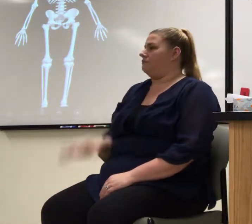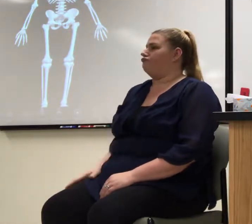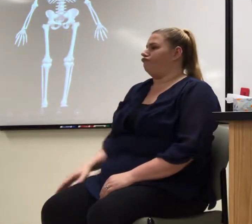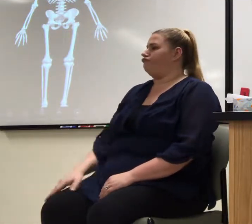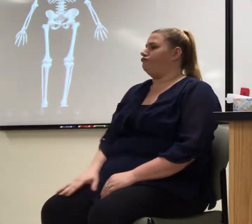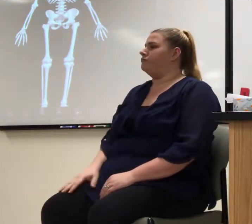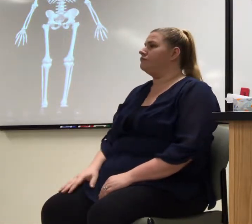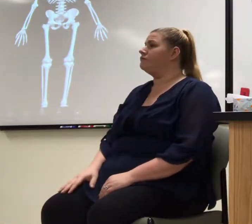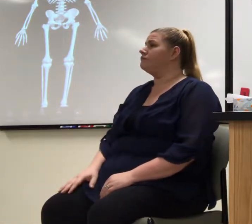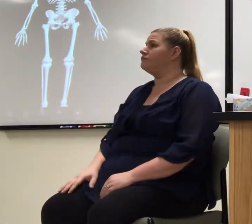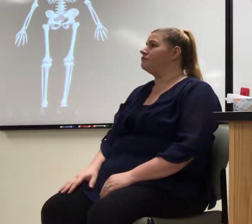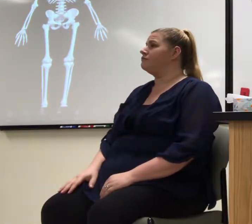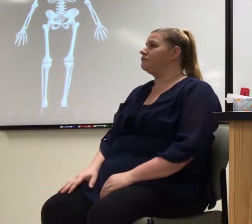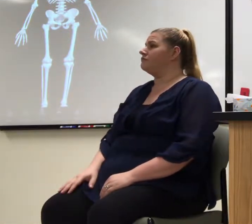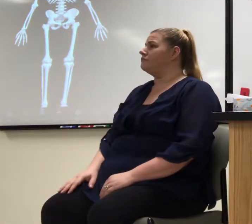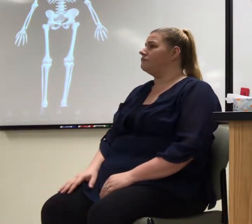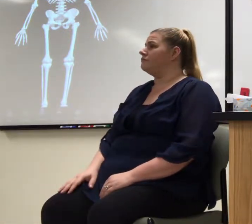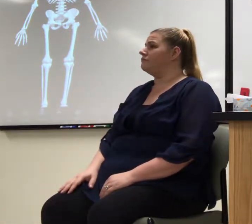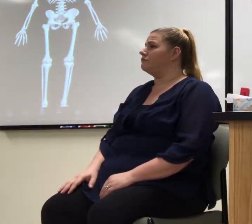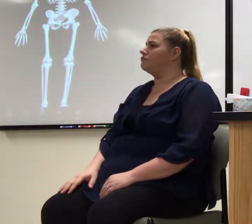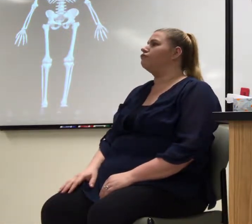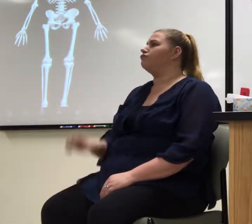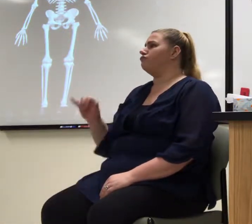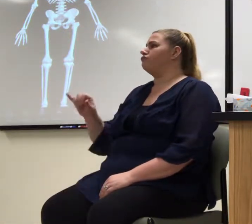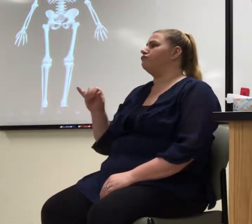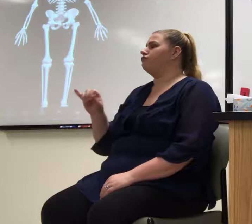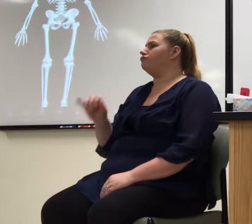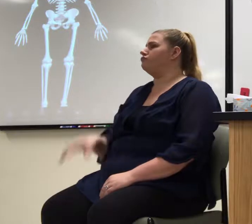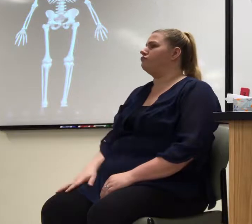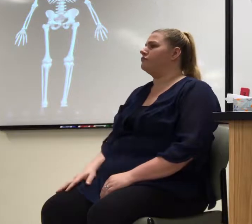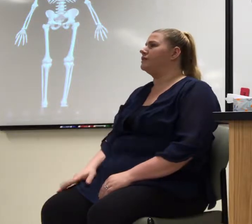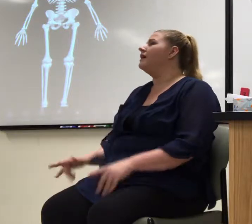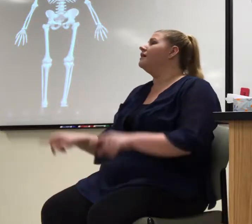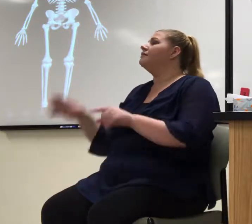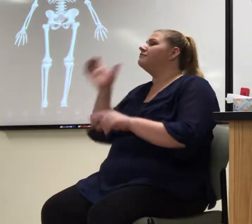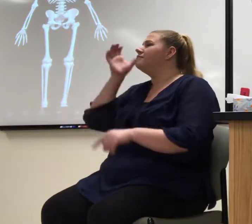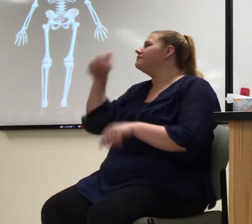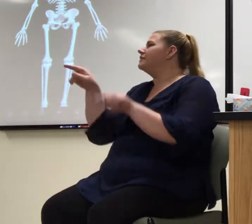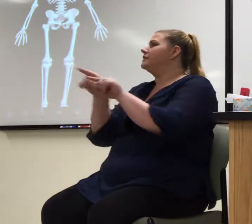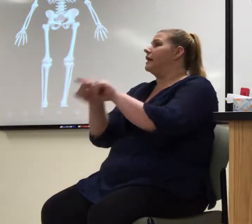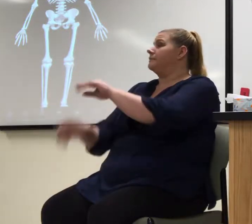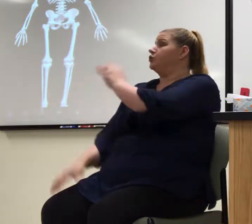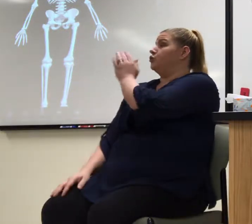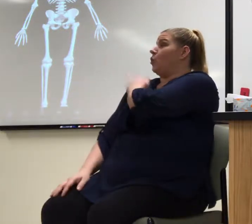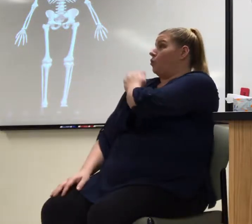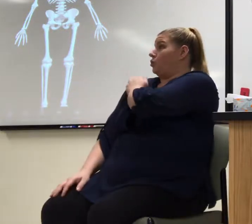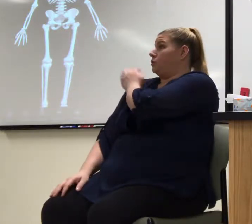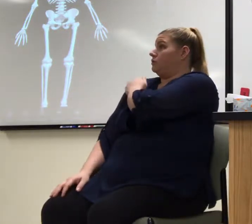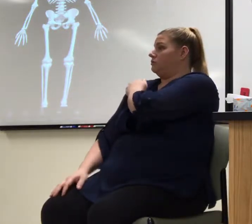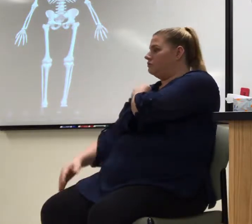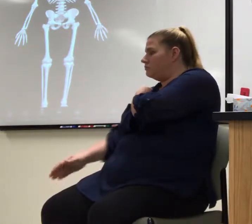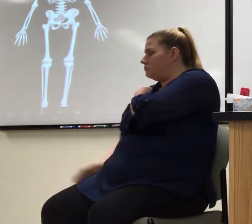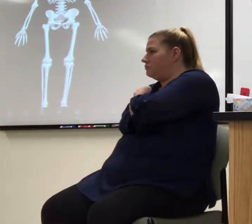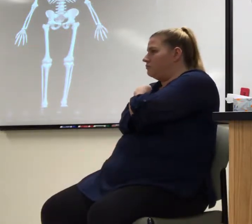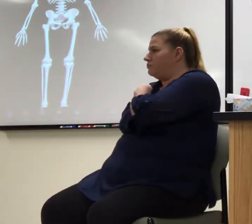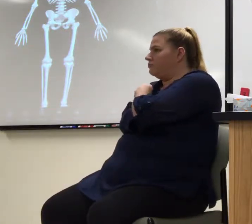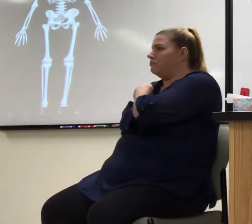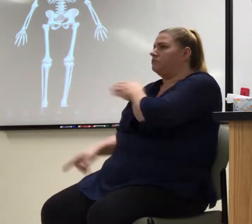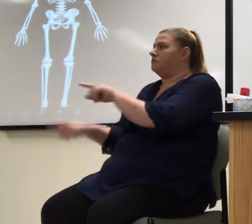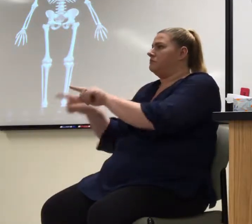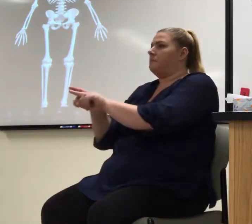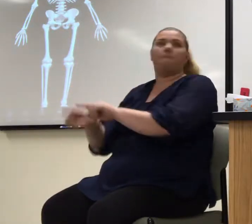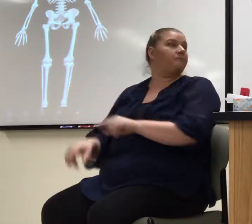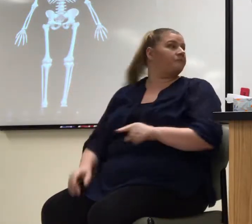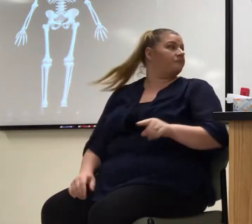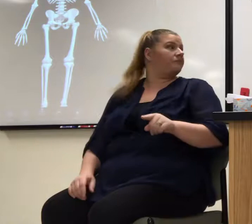And it's the same as the shoulder. So from the anatomical position, you can't see my feet in the back, but if I turn my foot out this way,